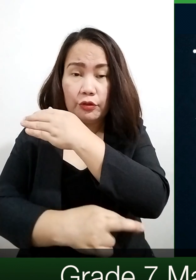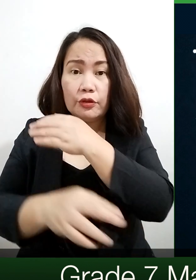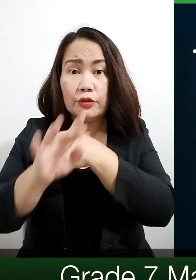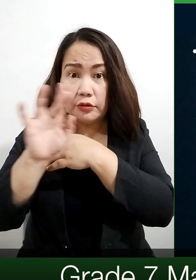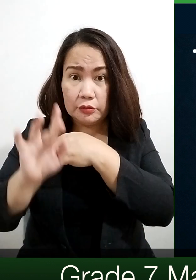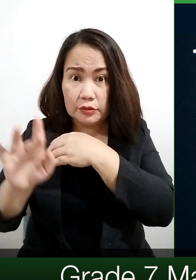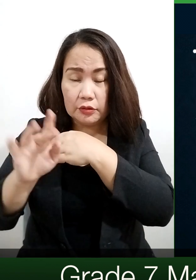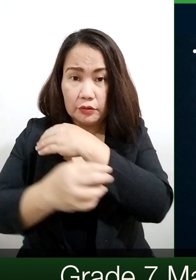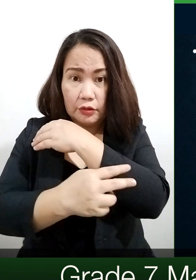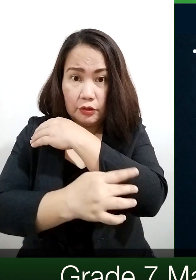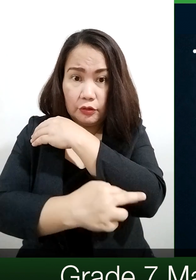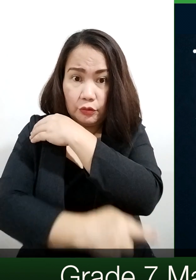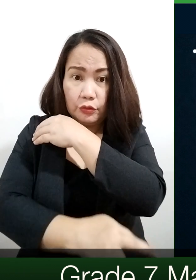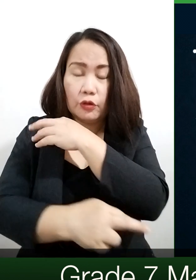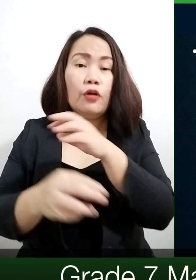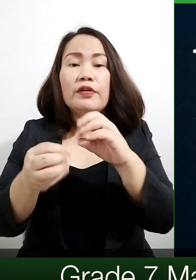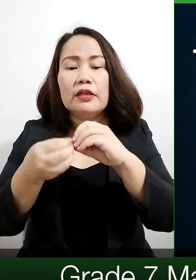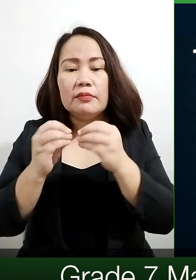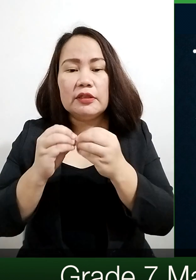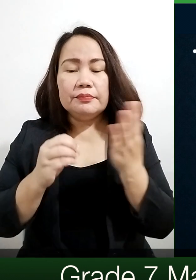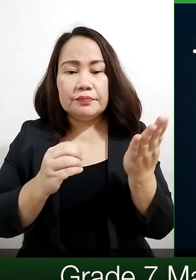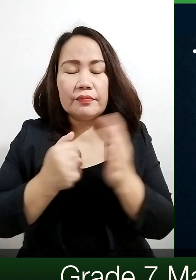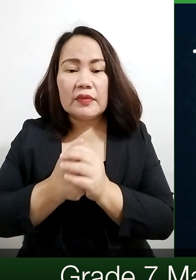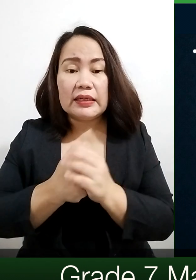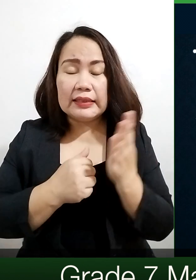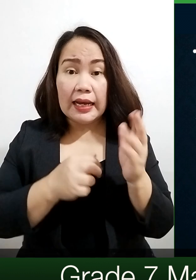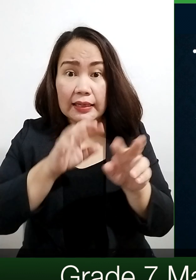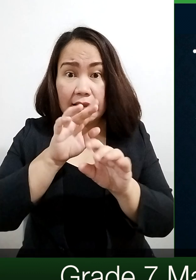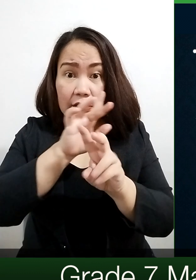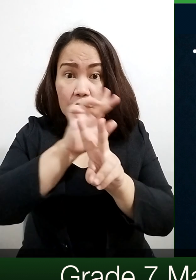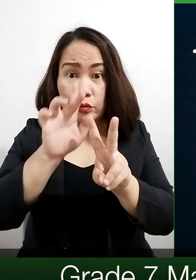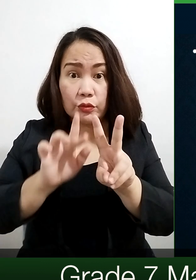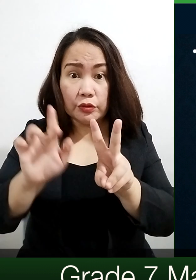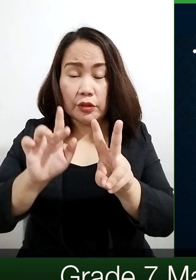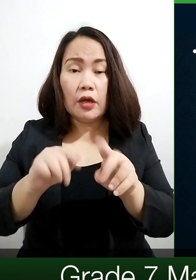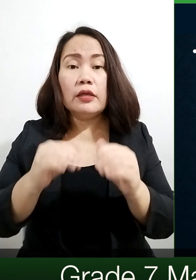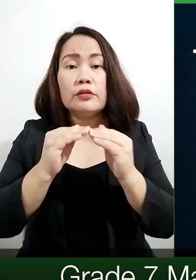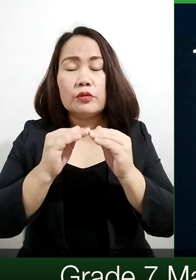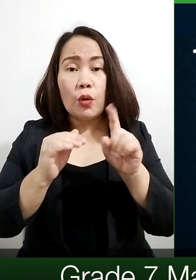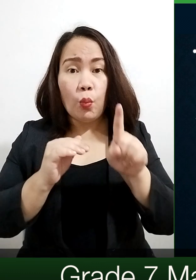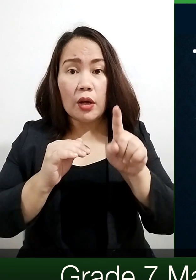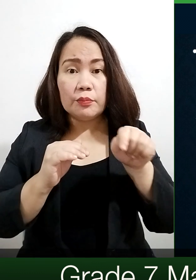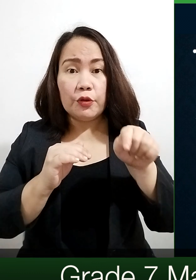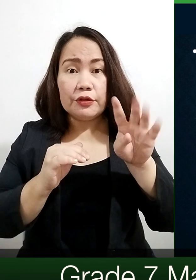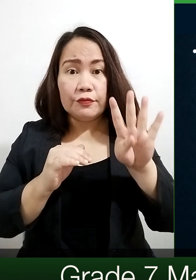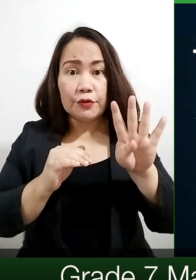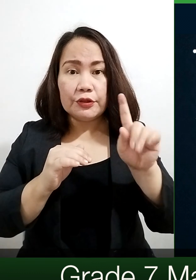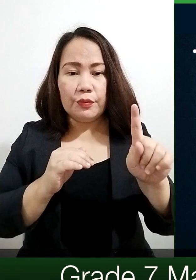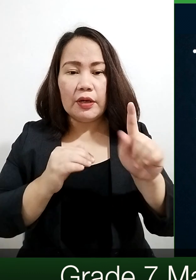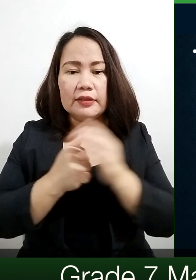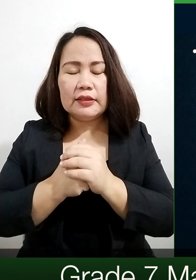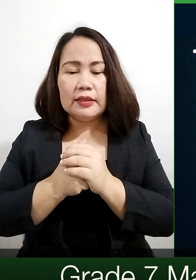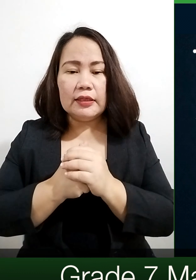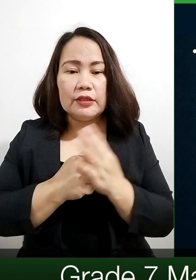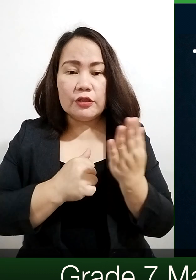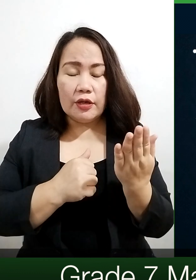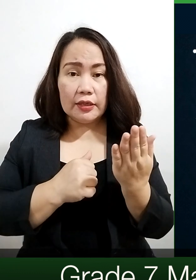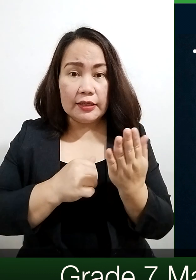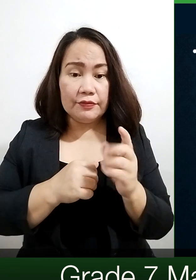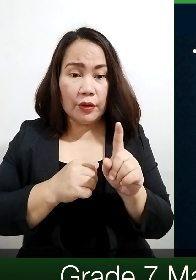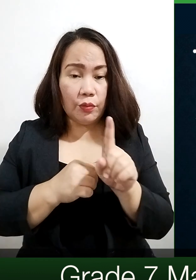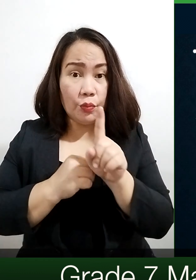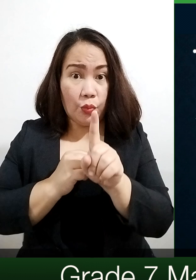or kapag to the nearest hundreds, this is 1.41. Okay? So kung 1.4, if this is your